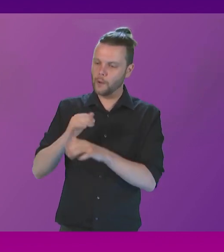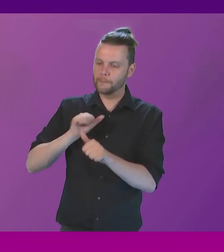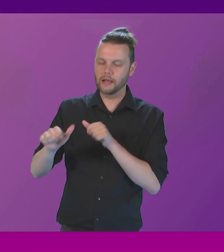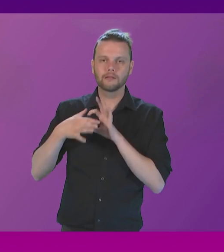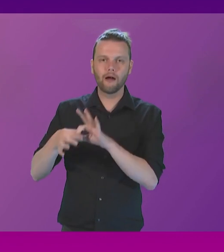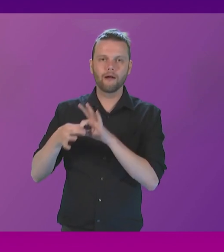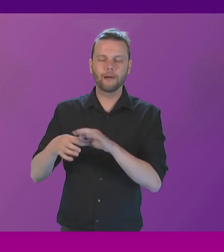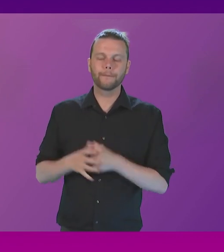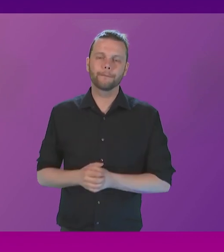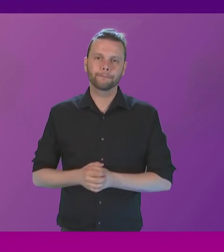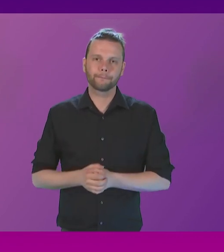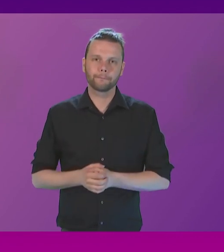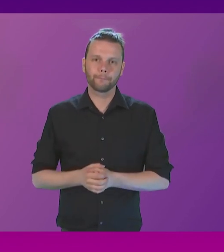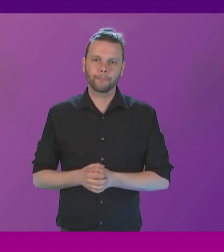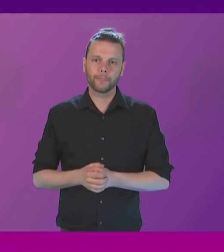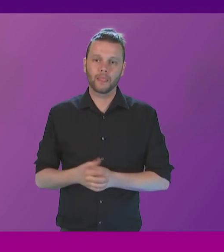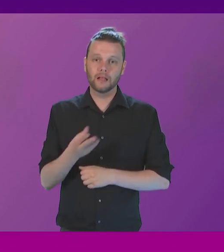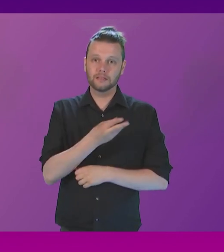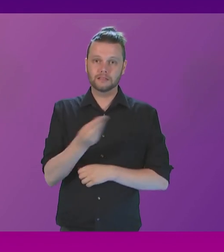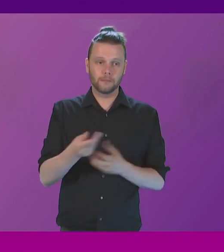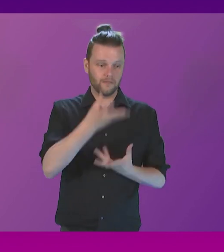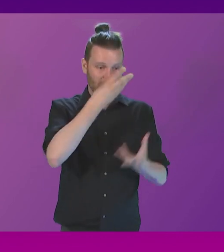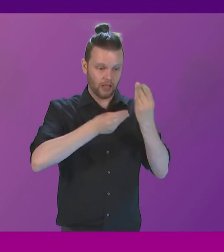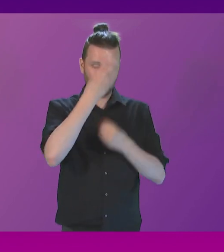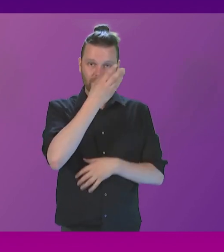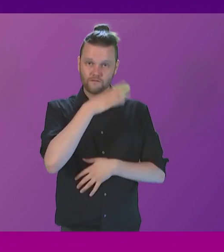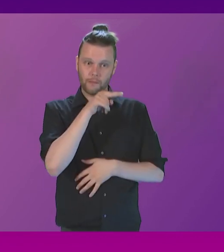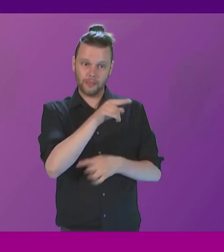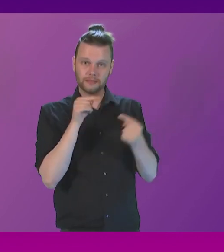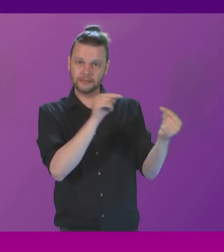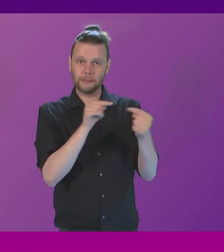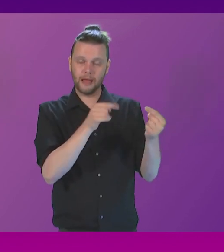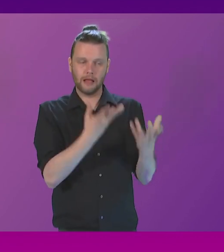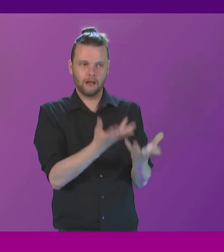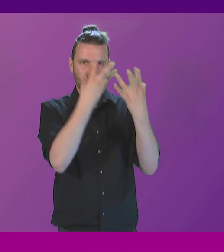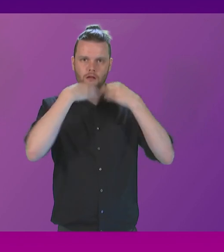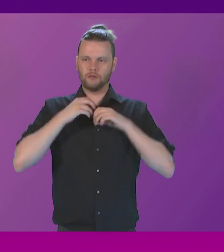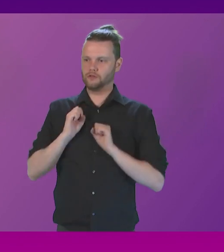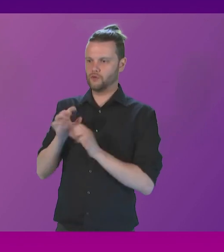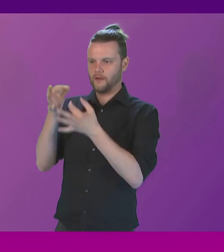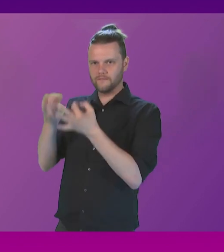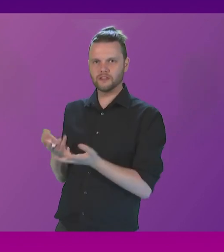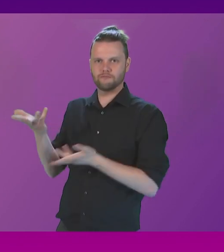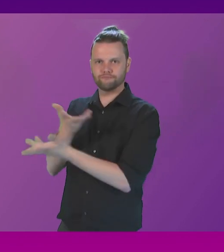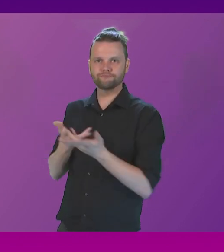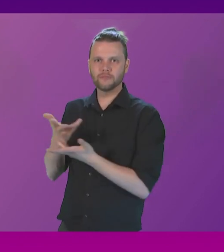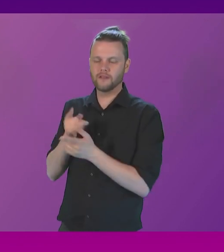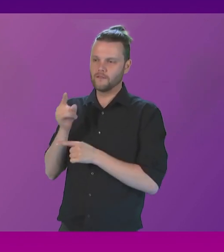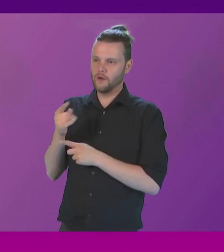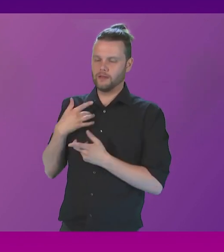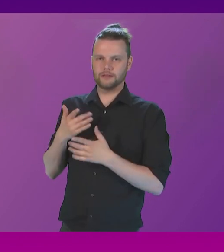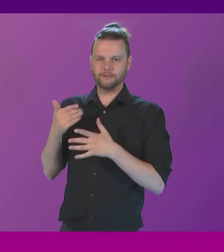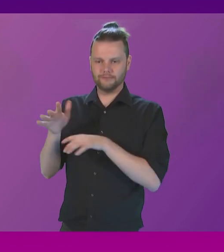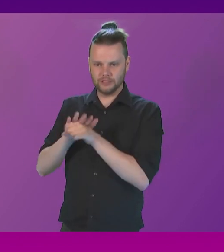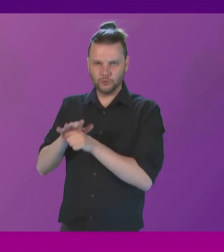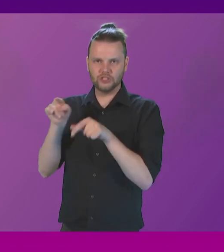together. I will take some of the learning that I've got from this debate to my officials with regards to this